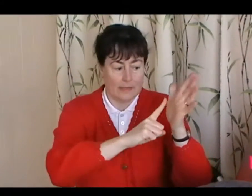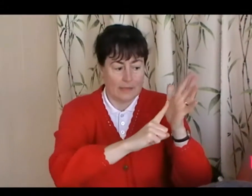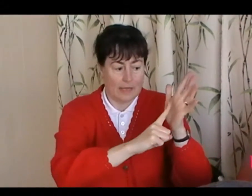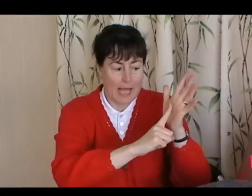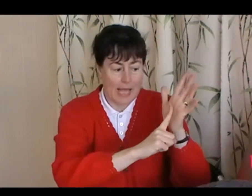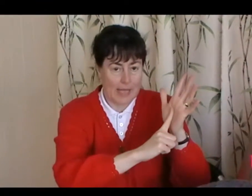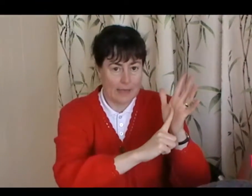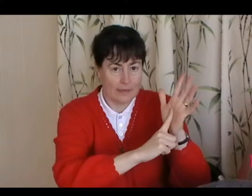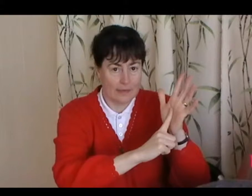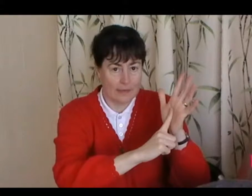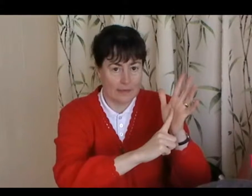L,